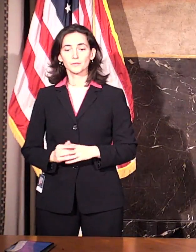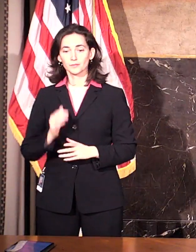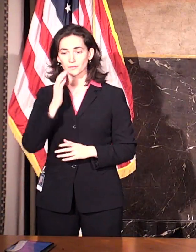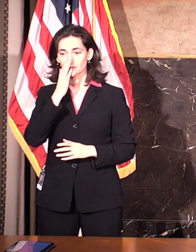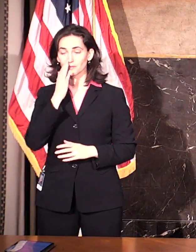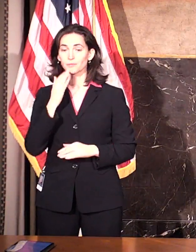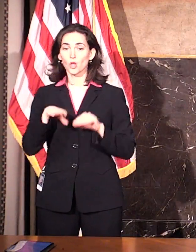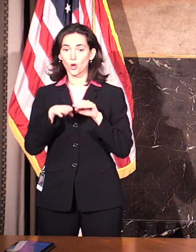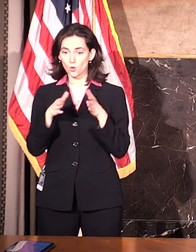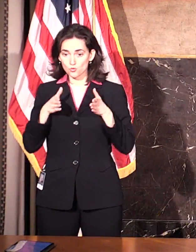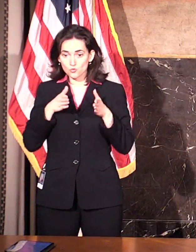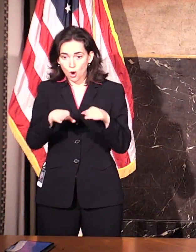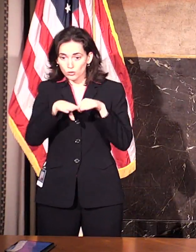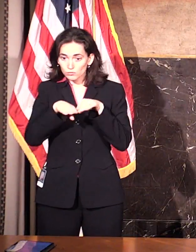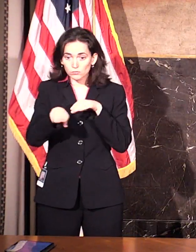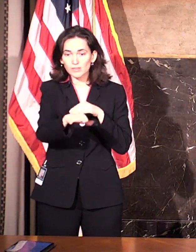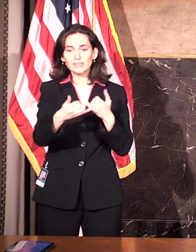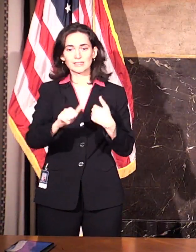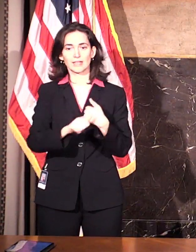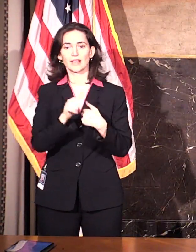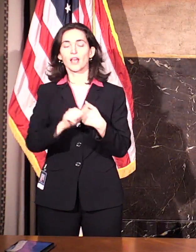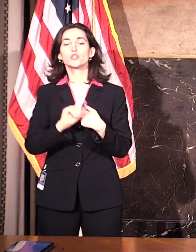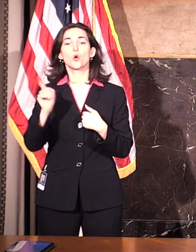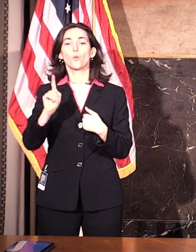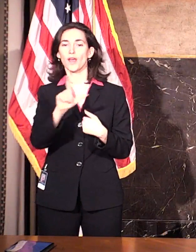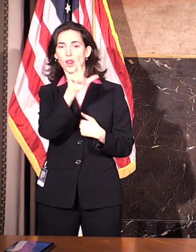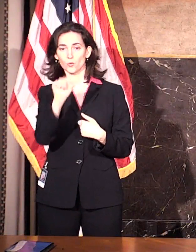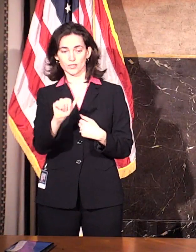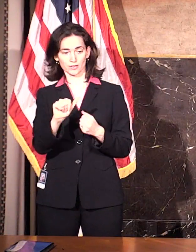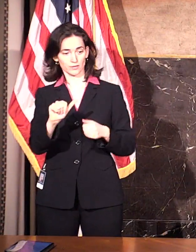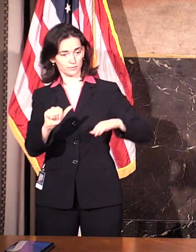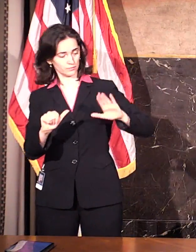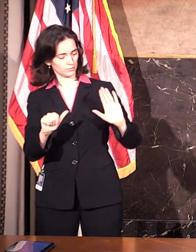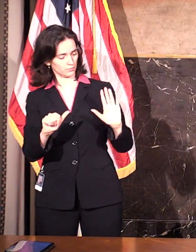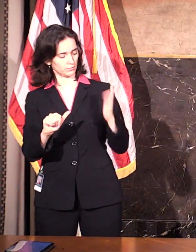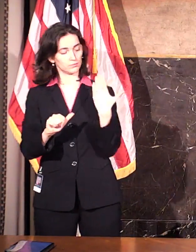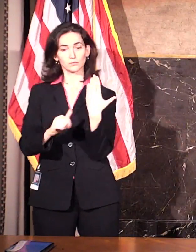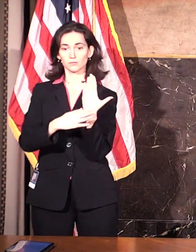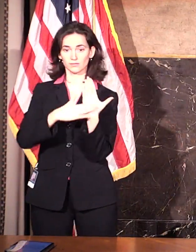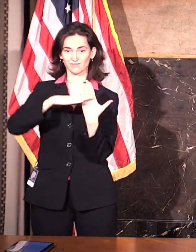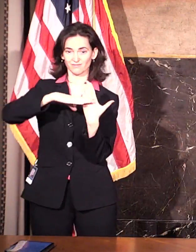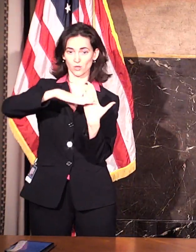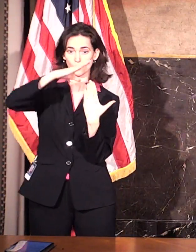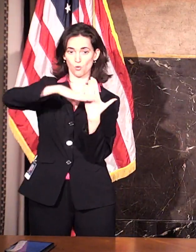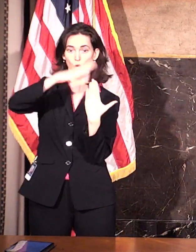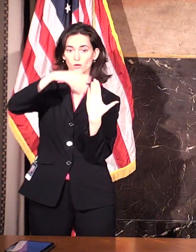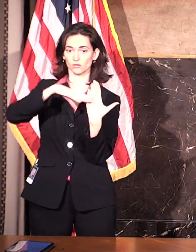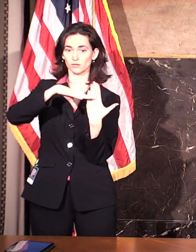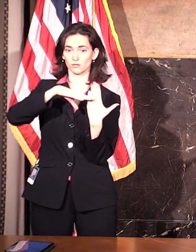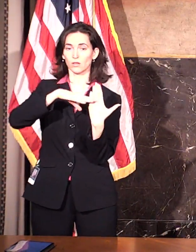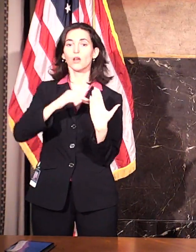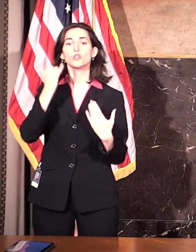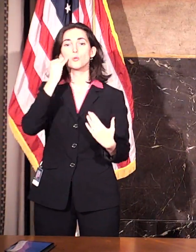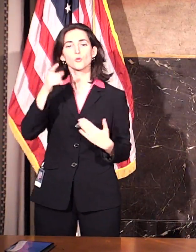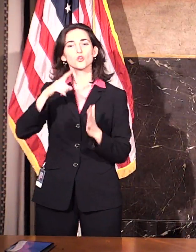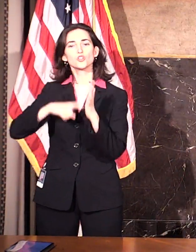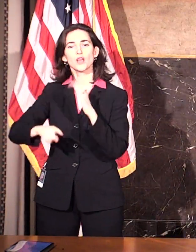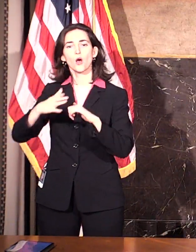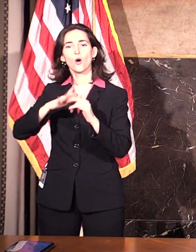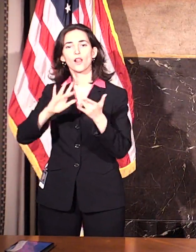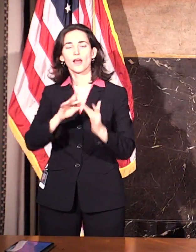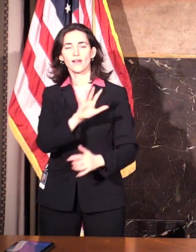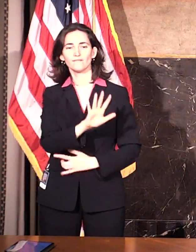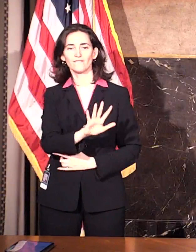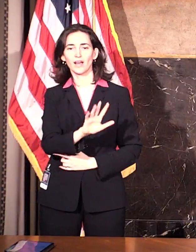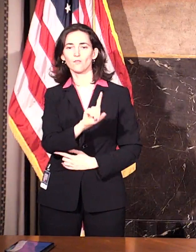roads remain very treacherous in central and north Louisiana. And so even if you go to 511la.org and